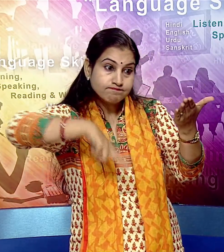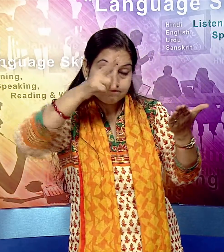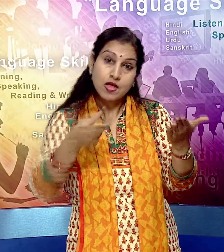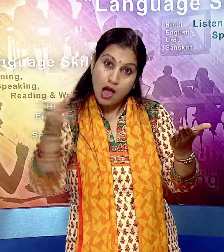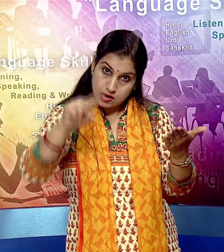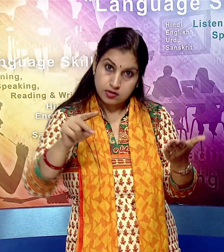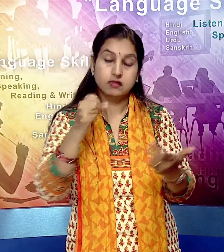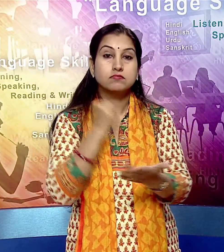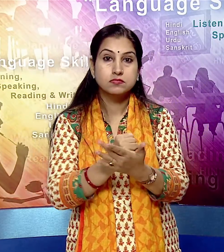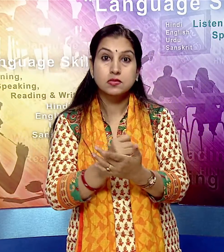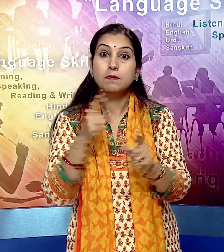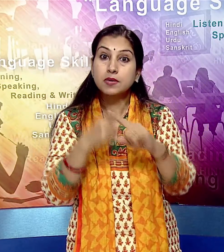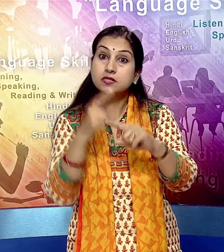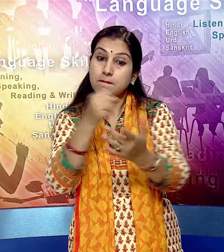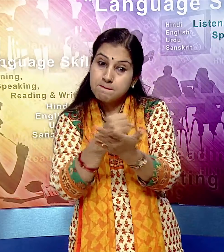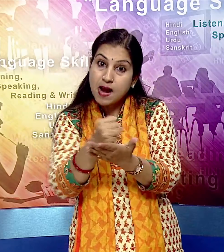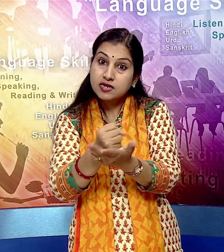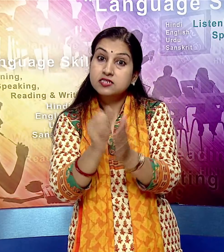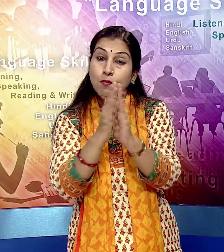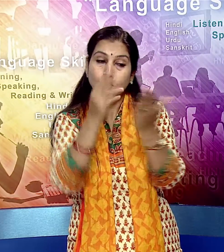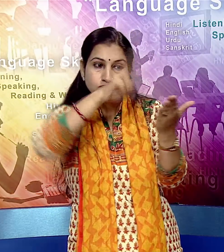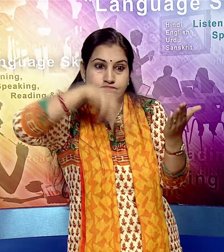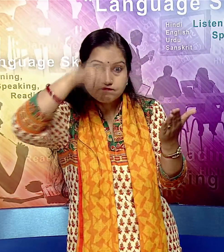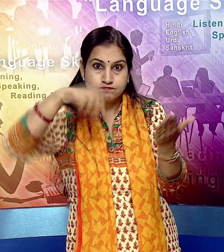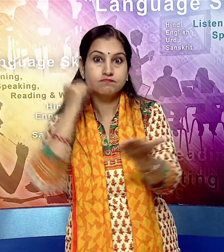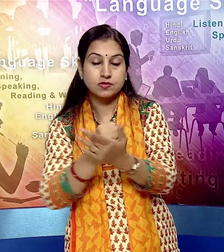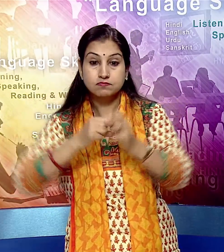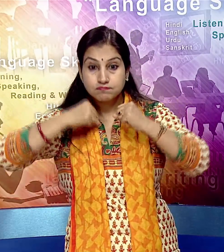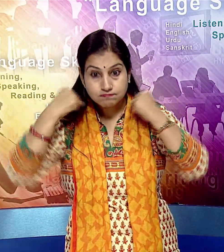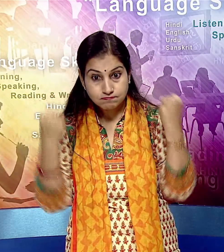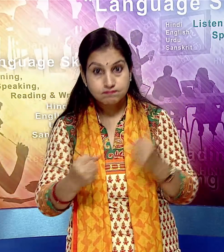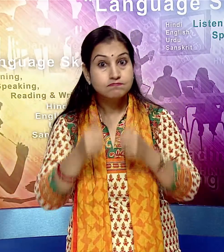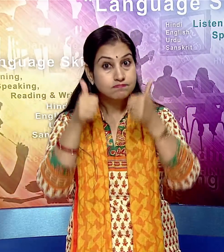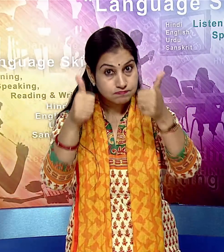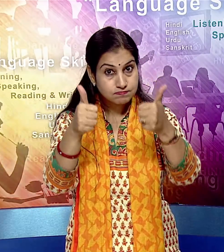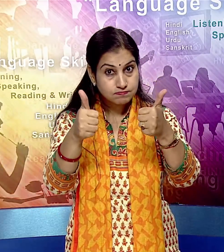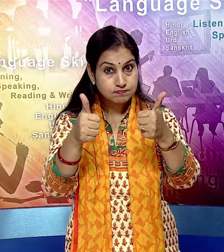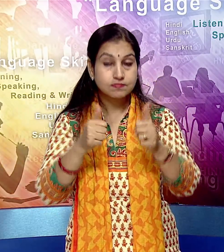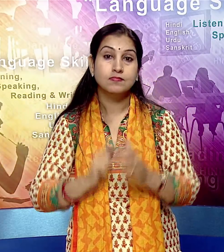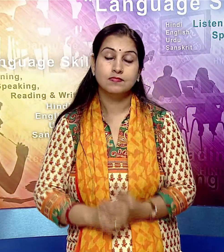practice learning from the book too. Work hard and study well. Thank you.